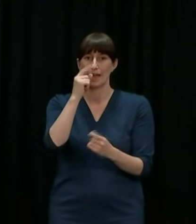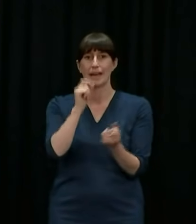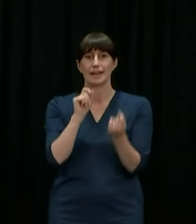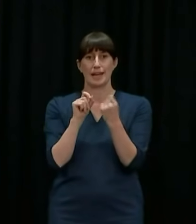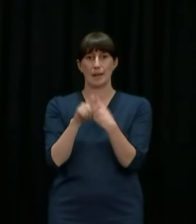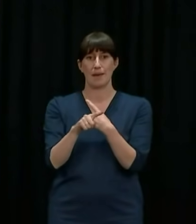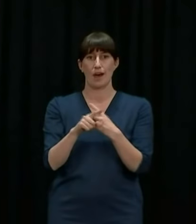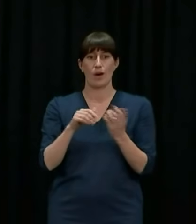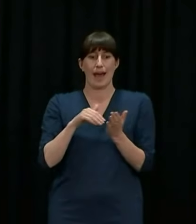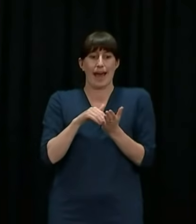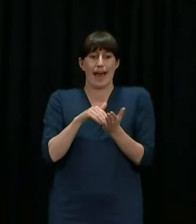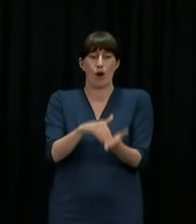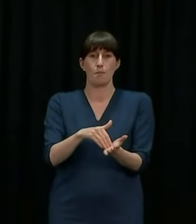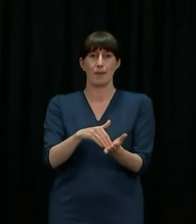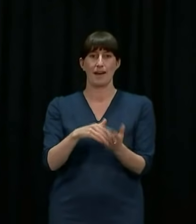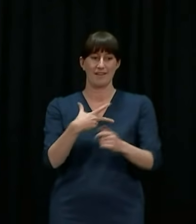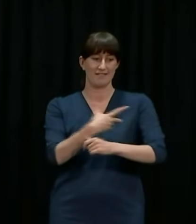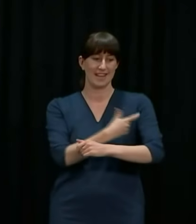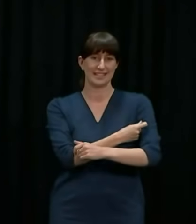address,